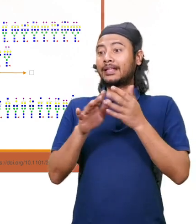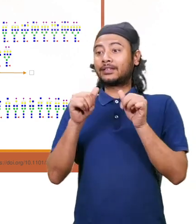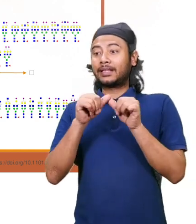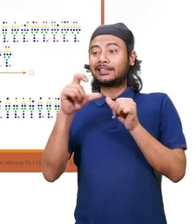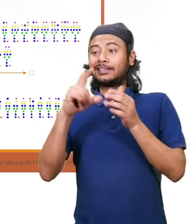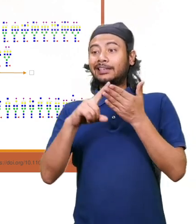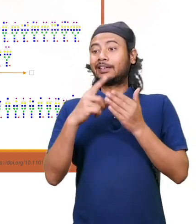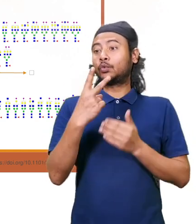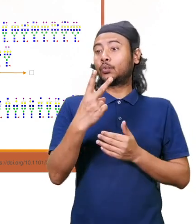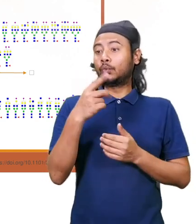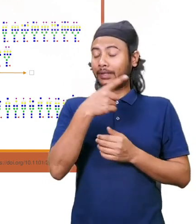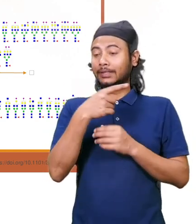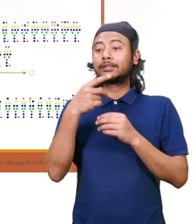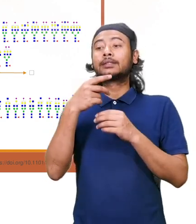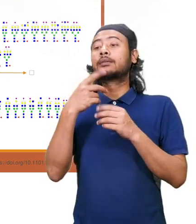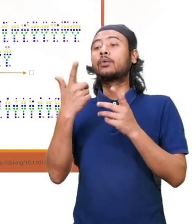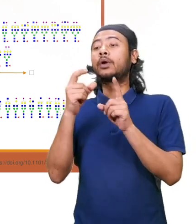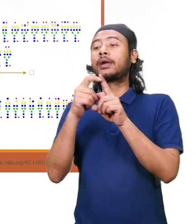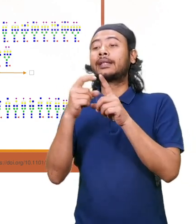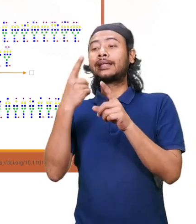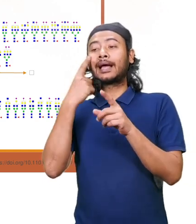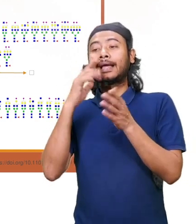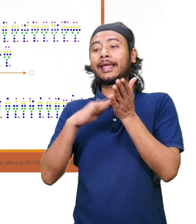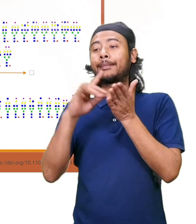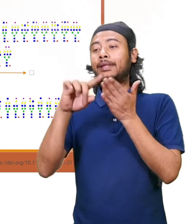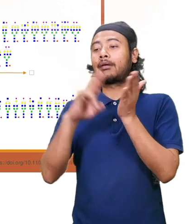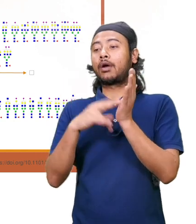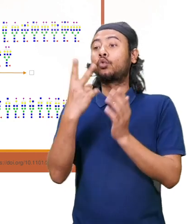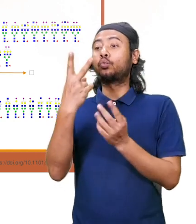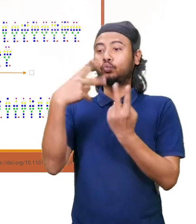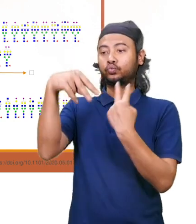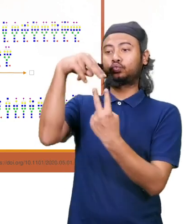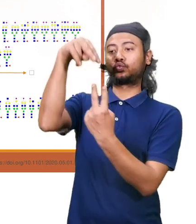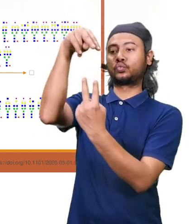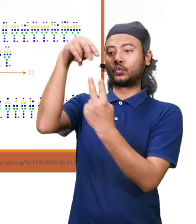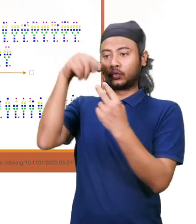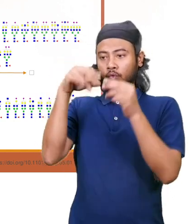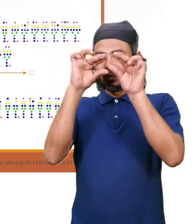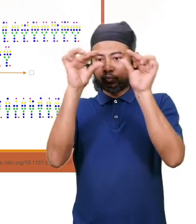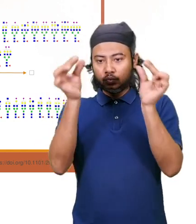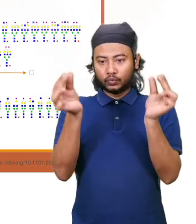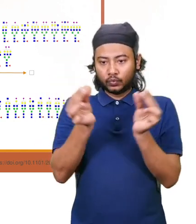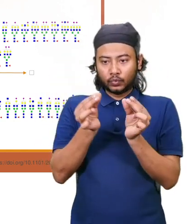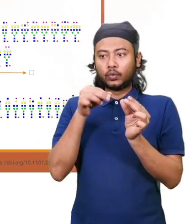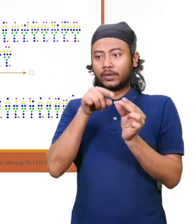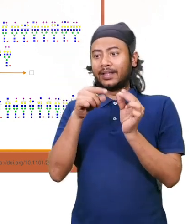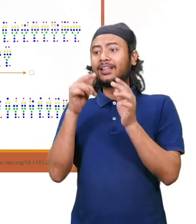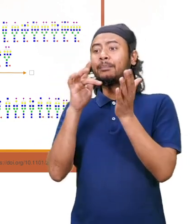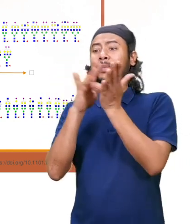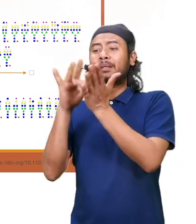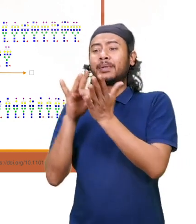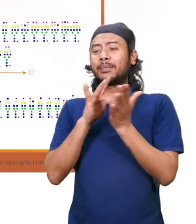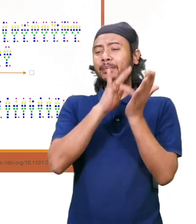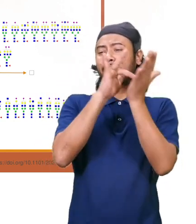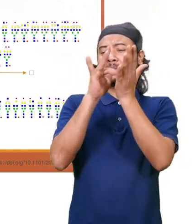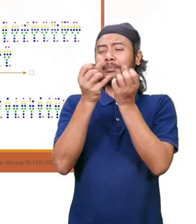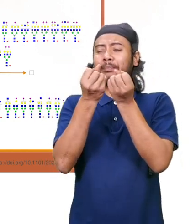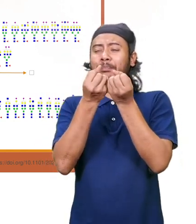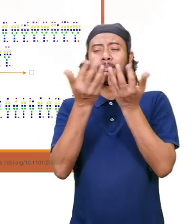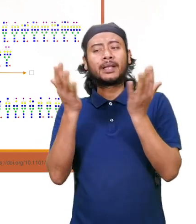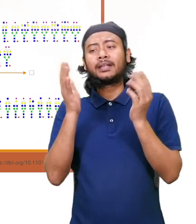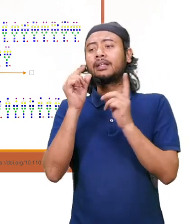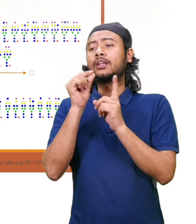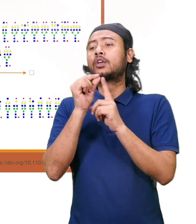As I discussed earlier, the angiotensin converting enzyme is a dimer attached together, and there are a lot